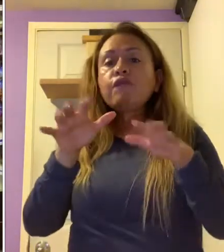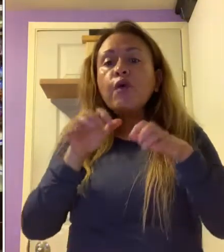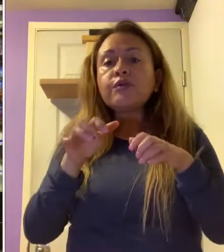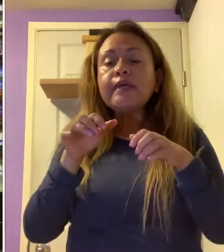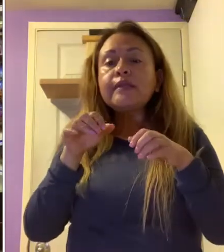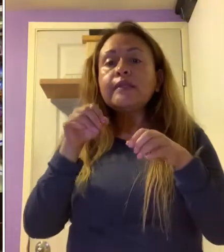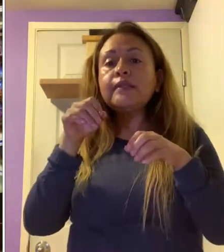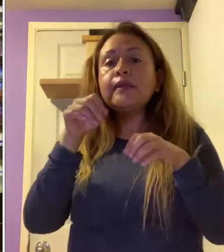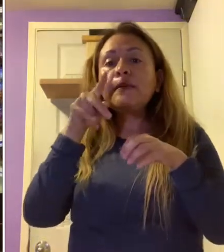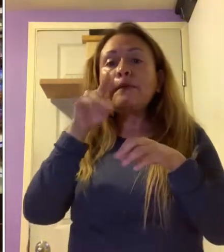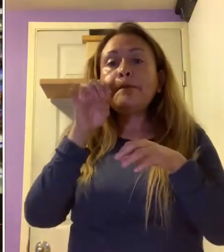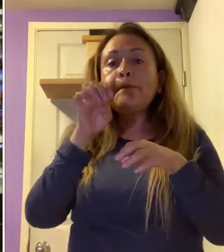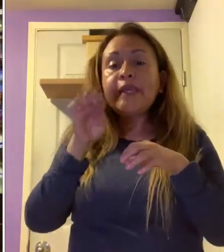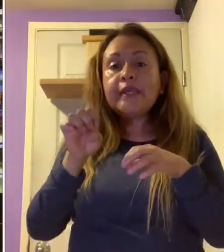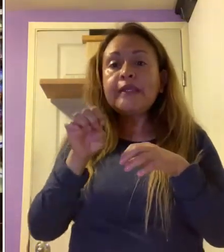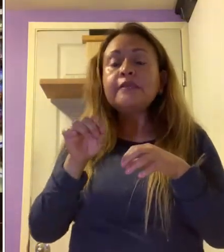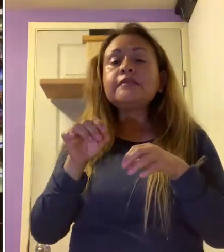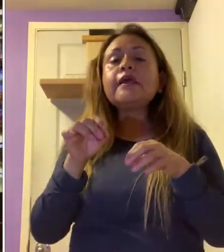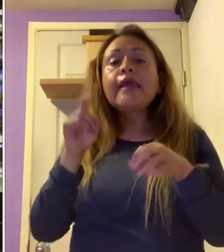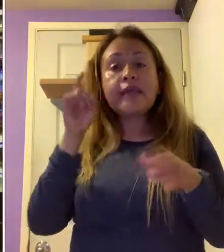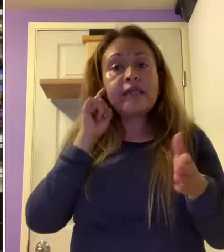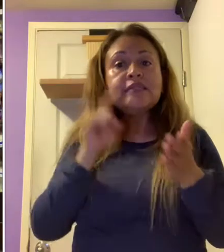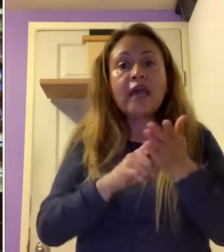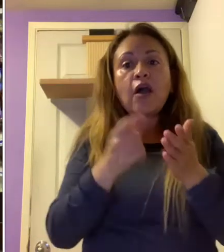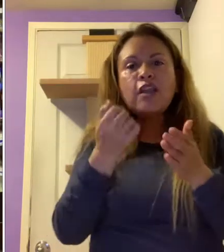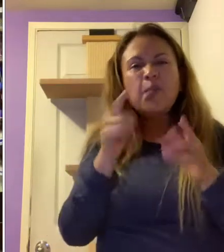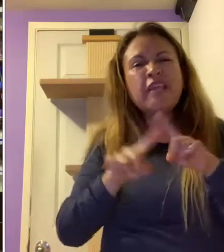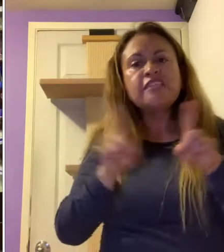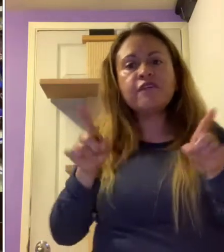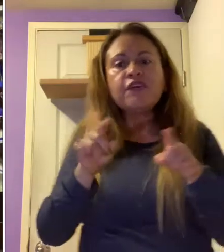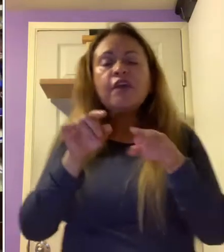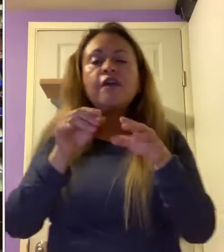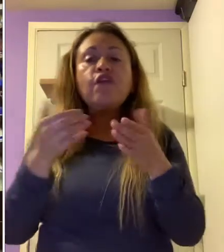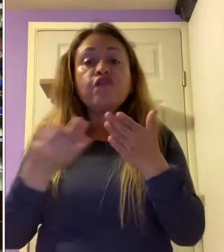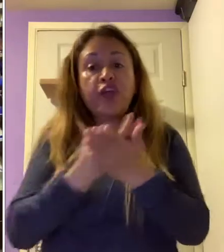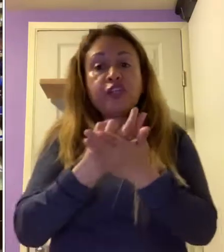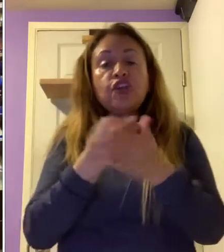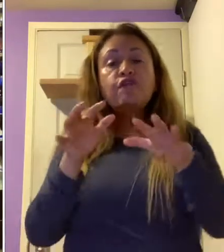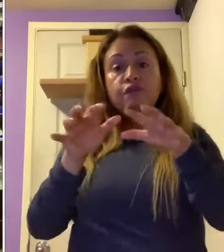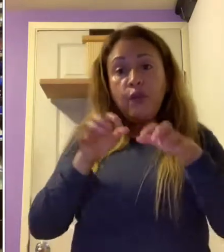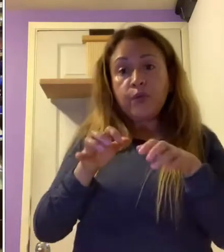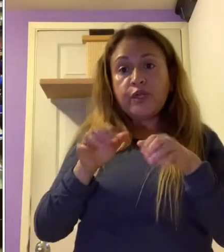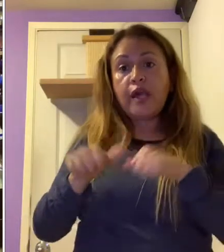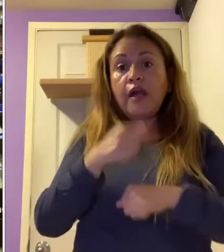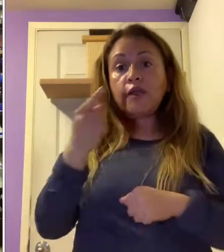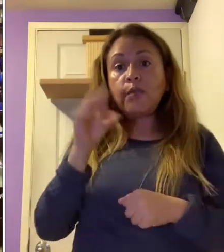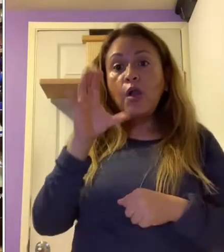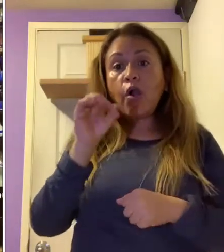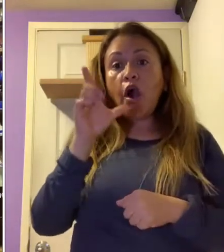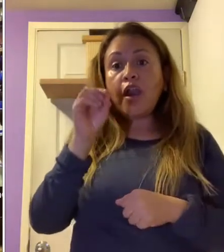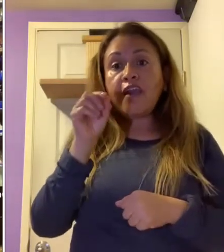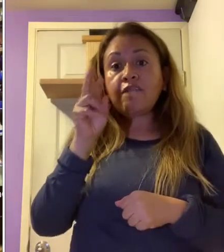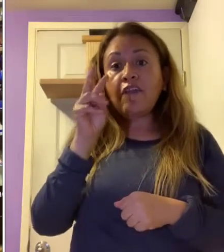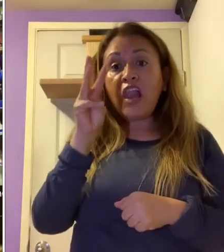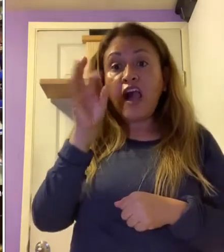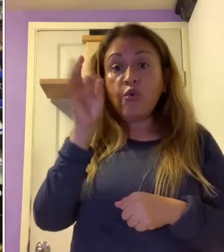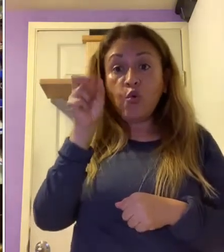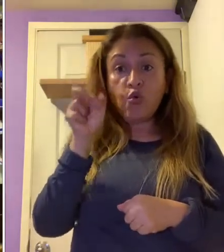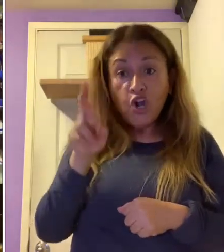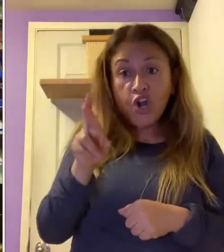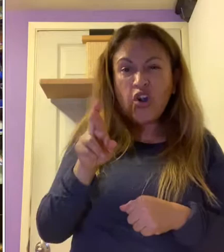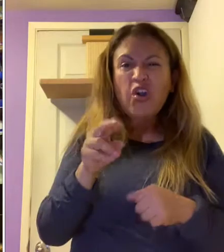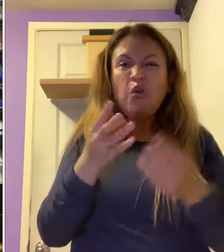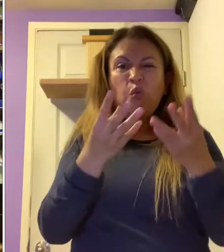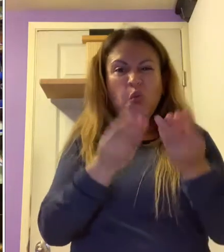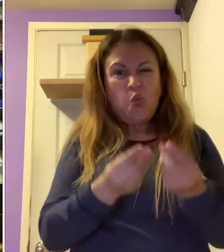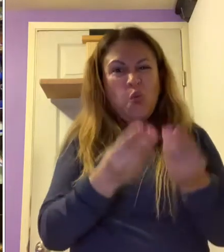have frozen peas and corn on hand because when they're out of season, you can really tell very little difference between the fresh one and the frozen one. But other ones like cauliflower and